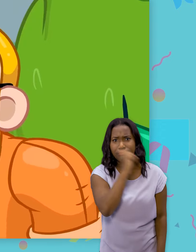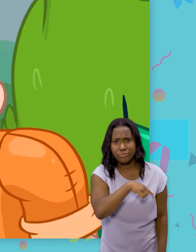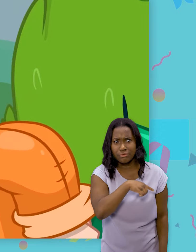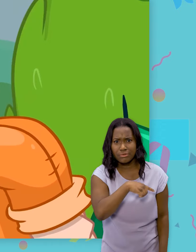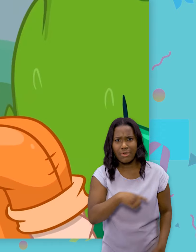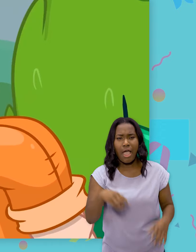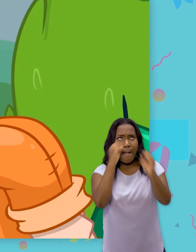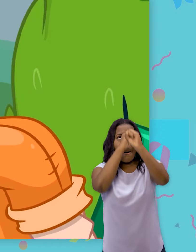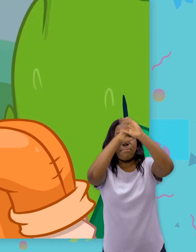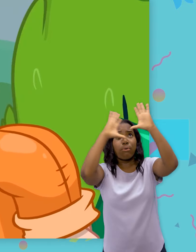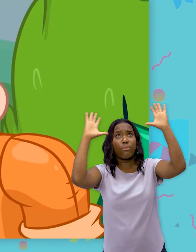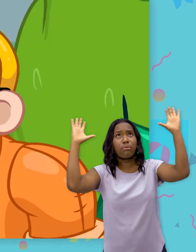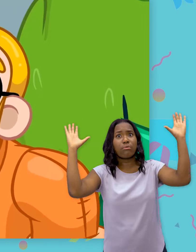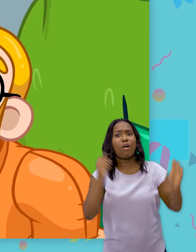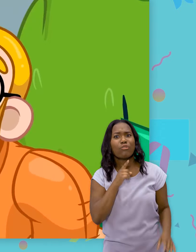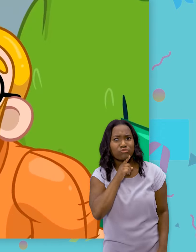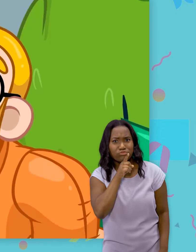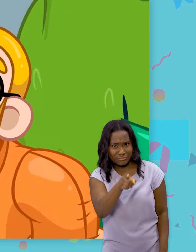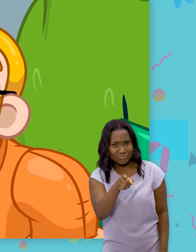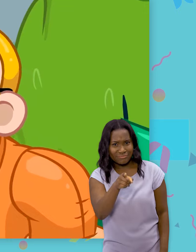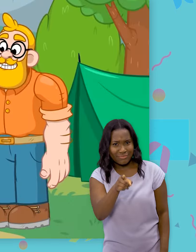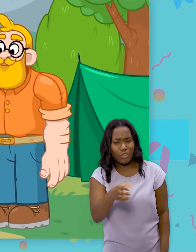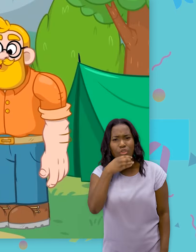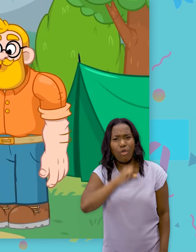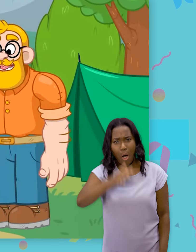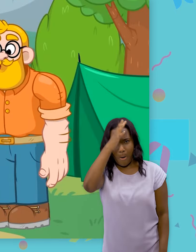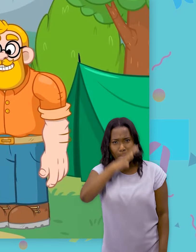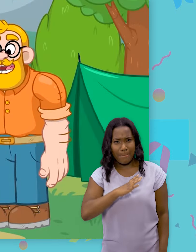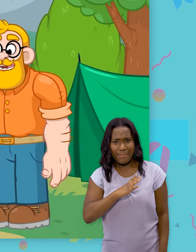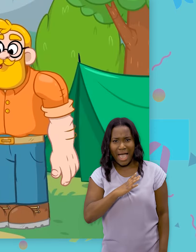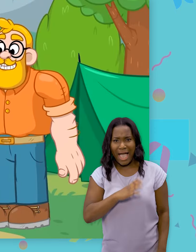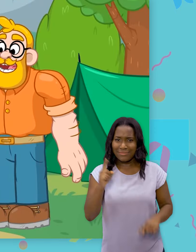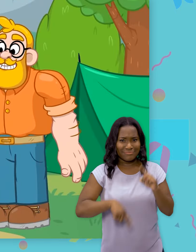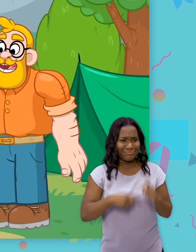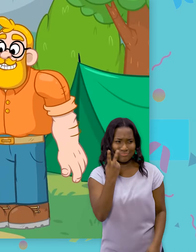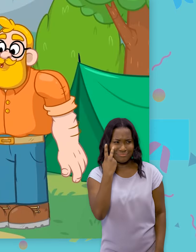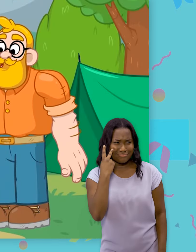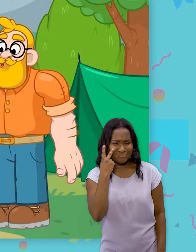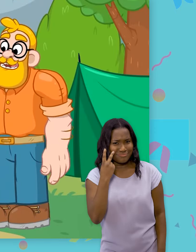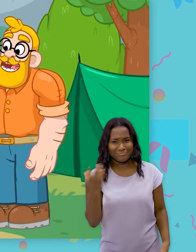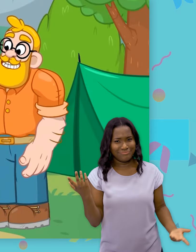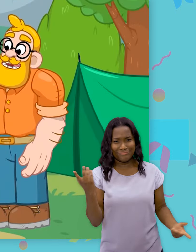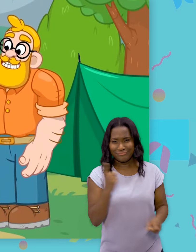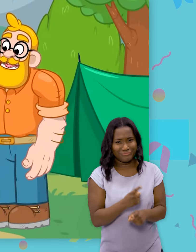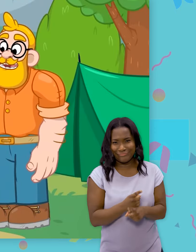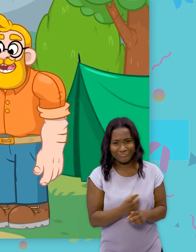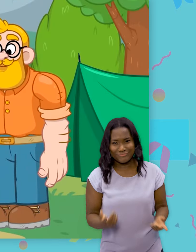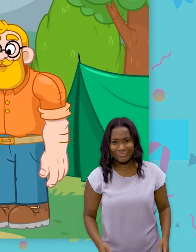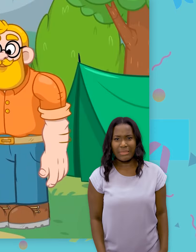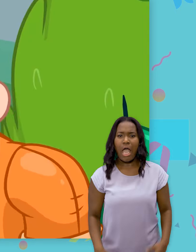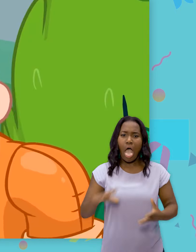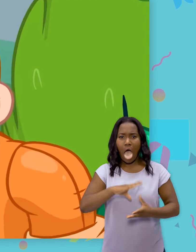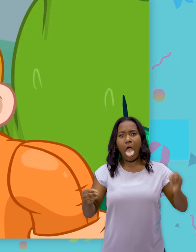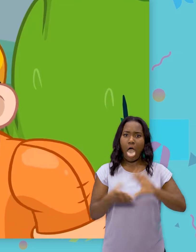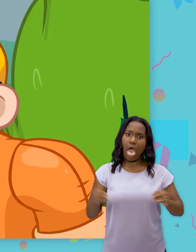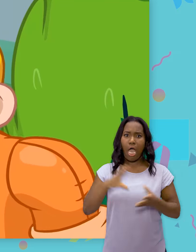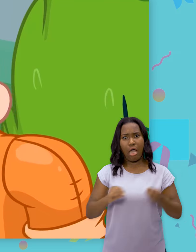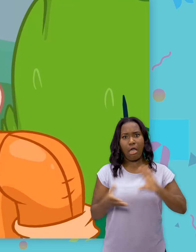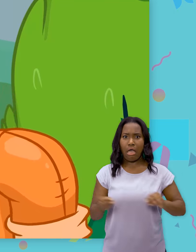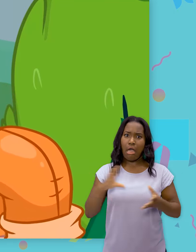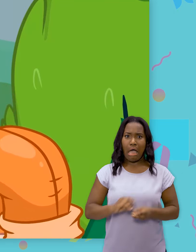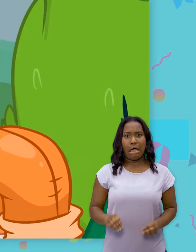as it gets. They only exist in fairy tales. The old lumberjack probably had his glasses on the wrong way around or something. But all